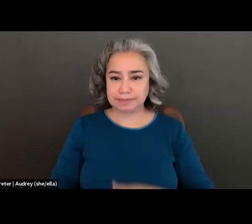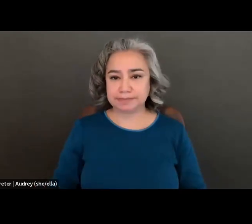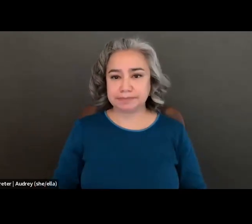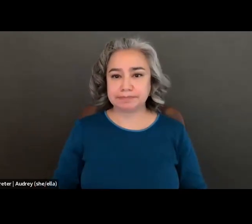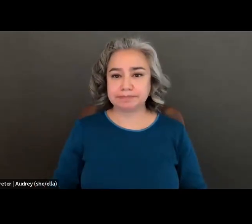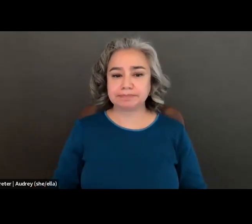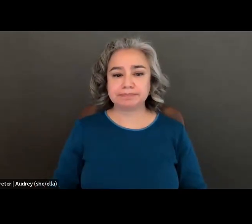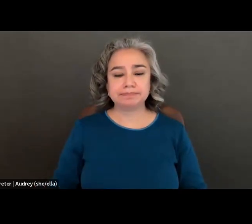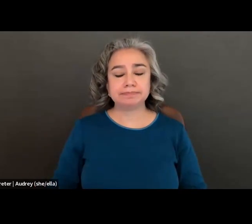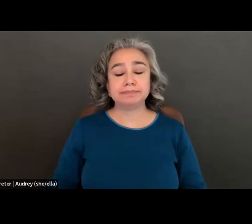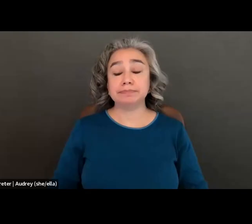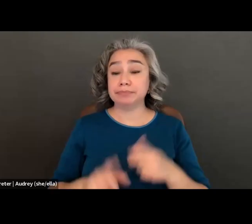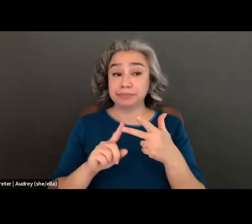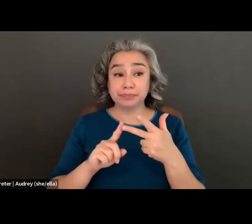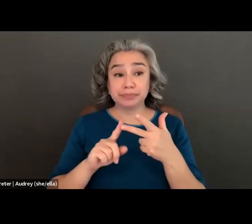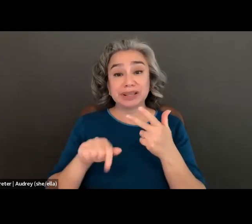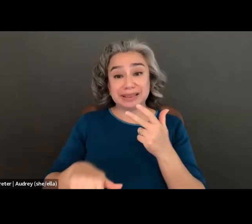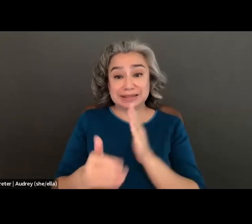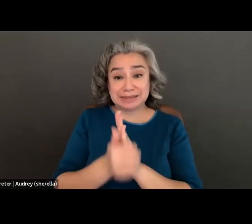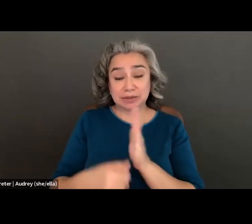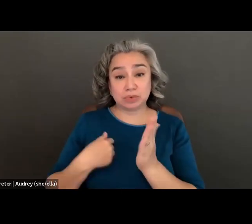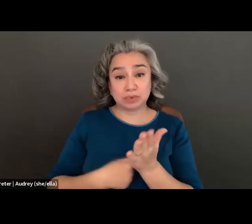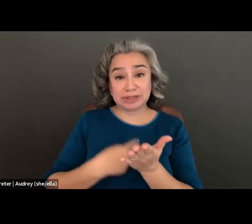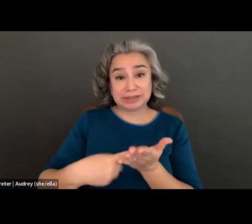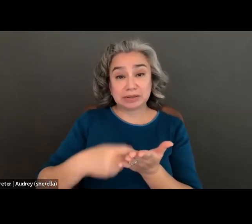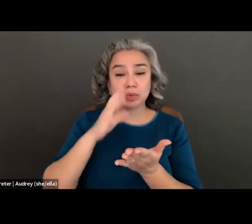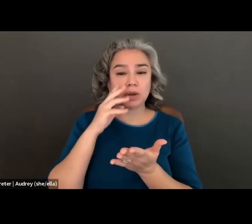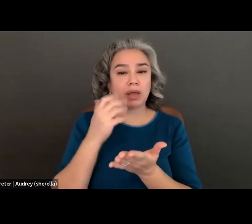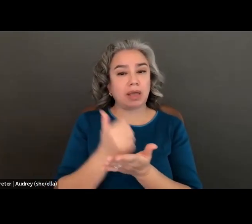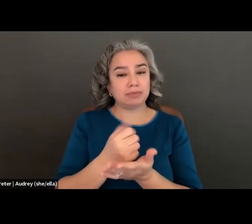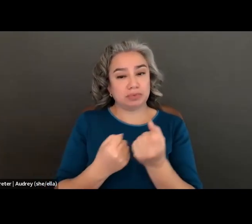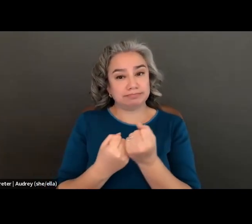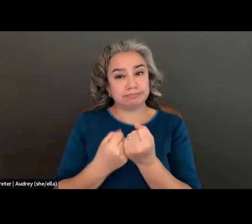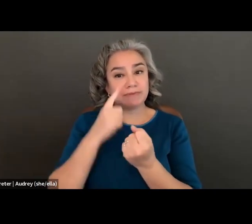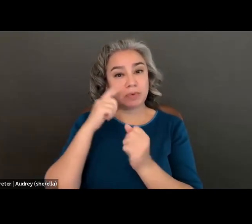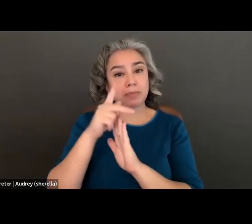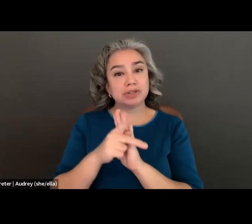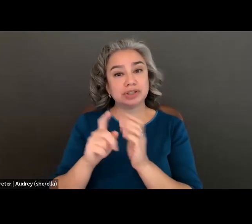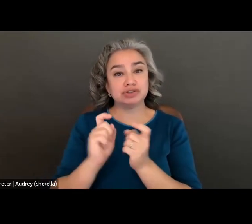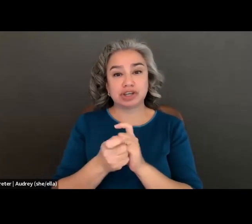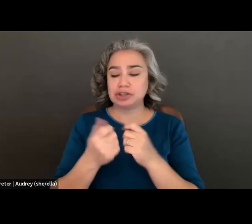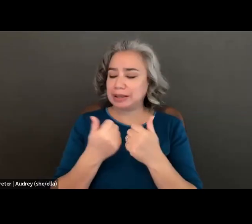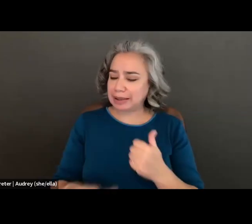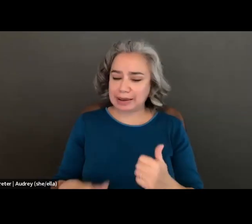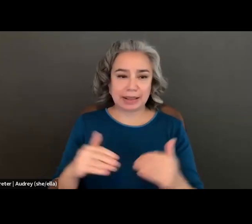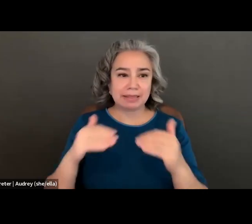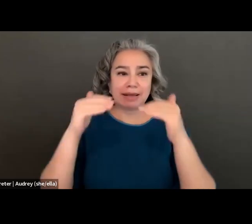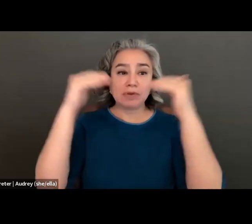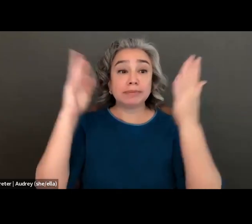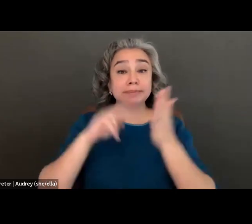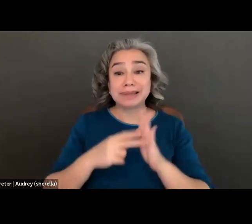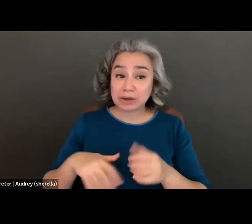Third, the skills we discuss will be also helpful for advocating for policy change at any level, whether that's in your